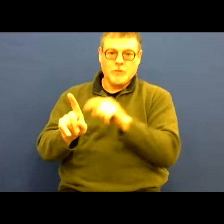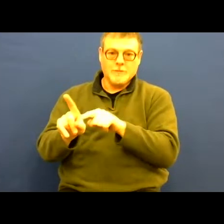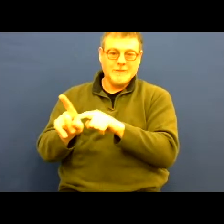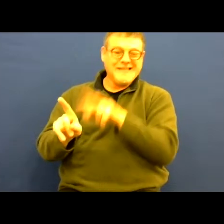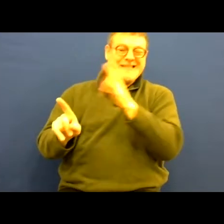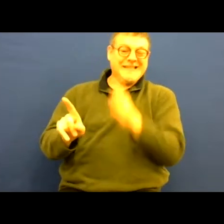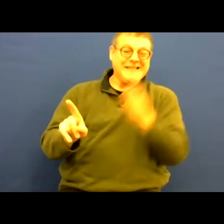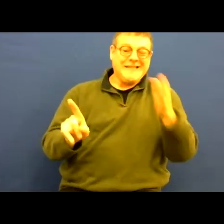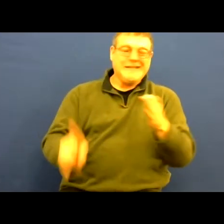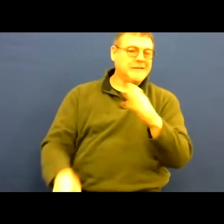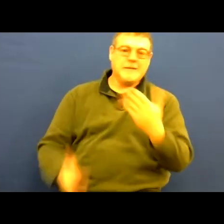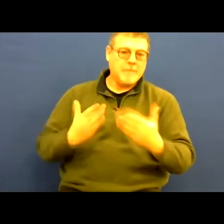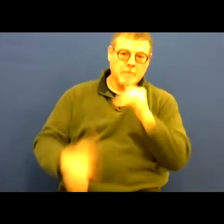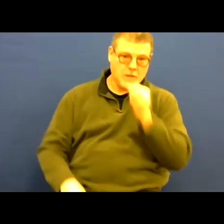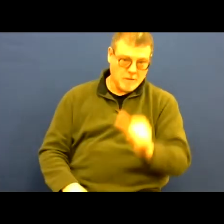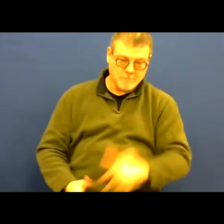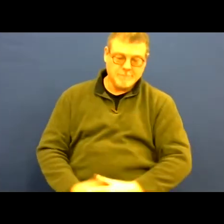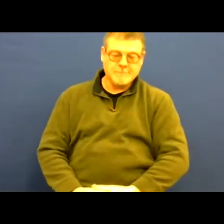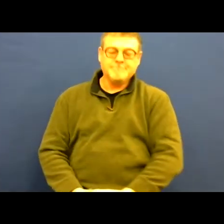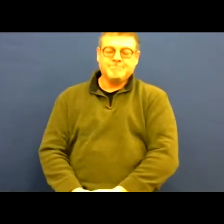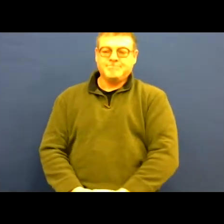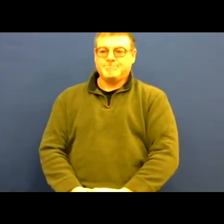So.